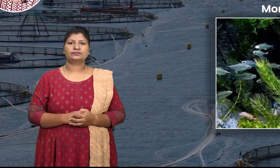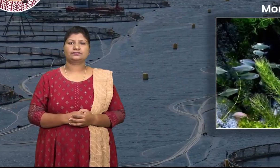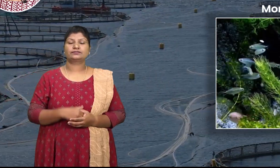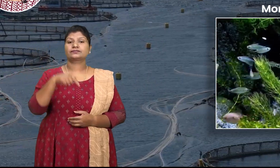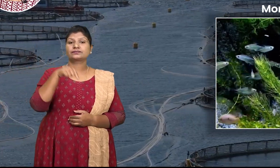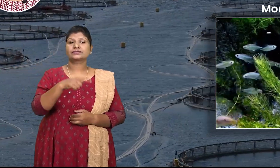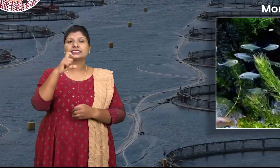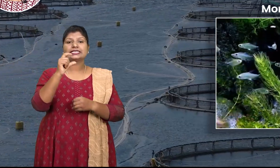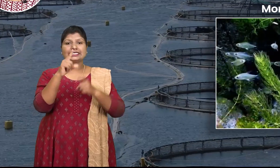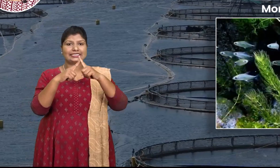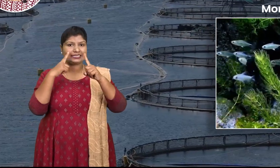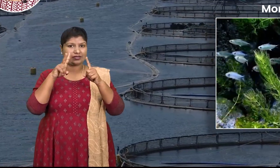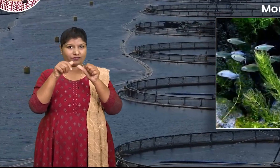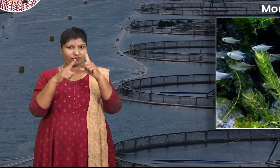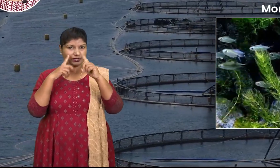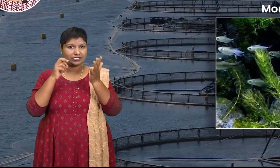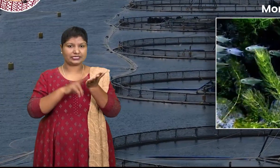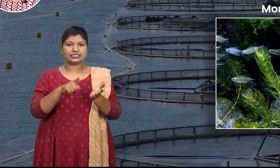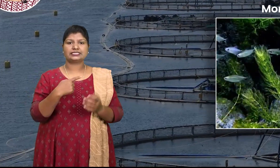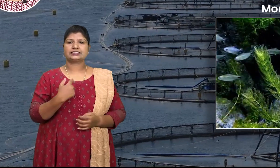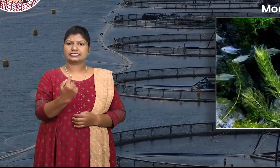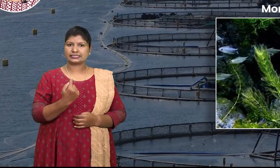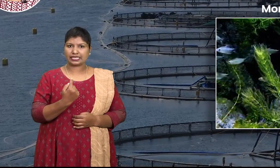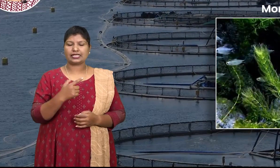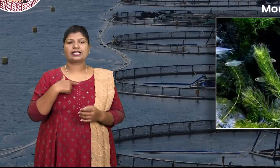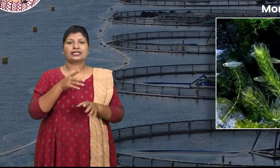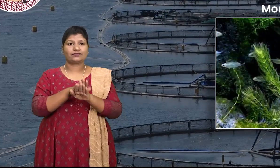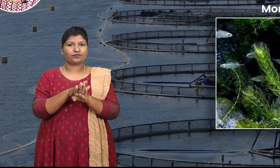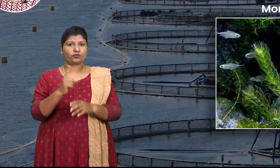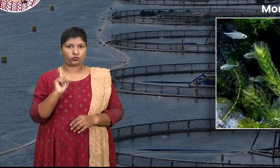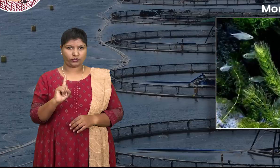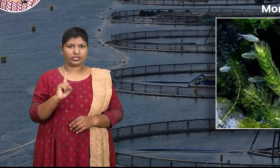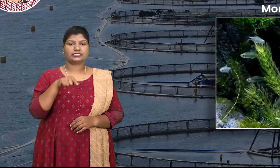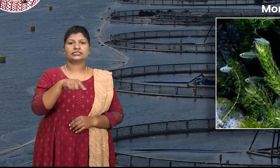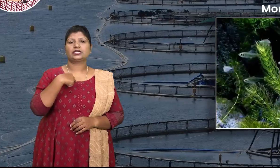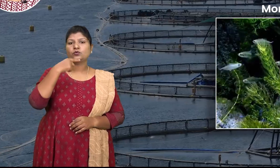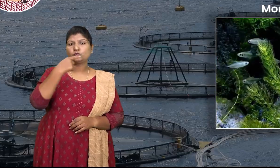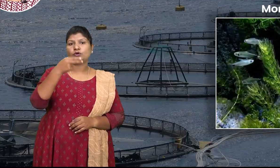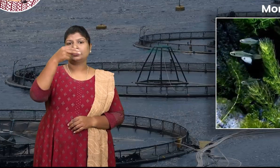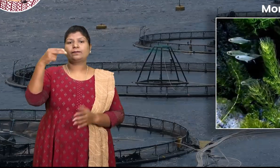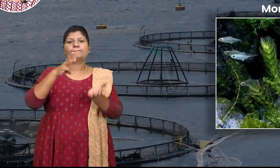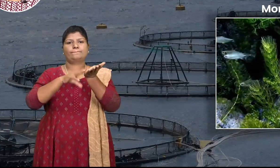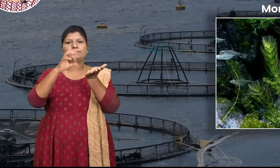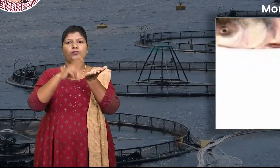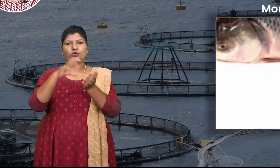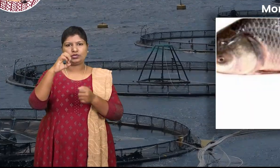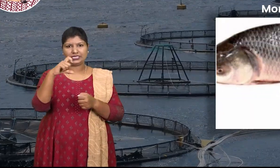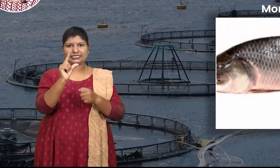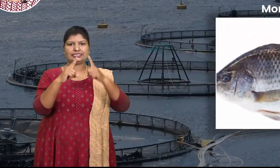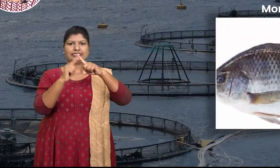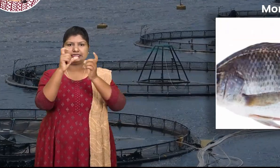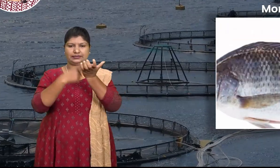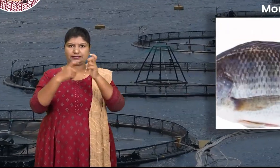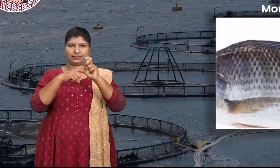the cultivation of a single species of fish is called monoculture.